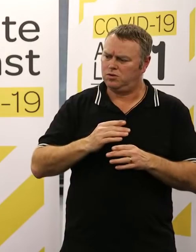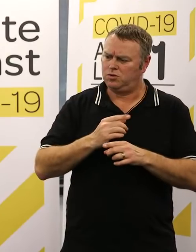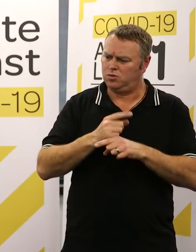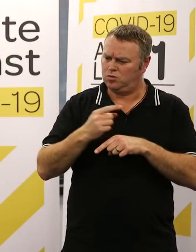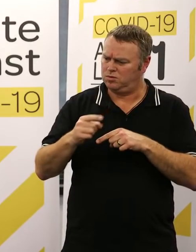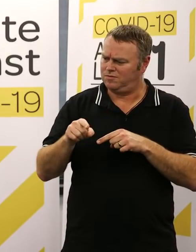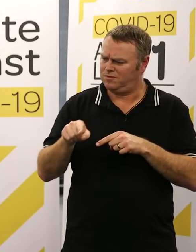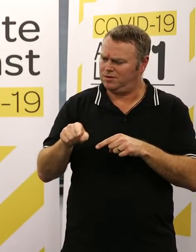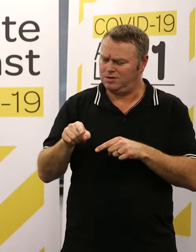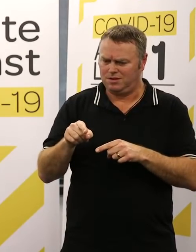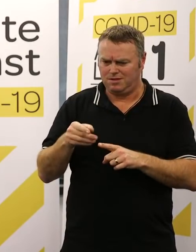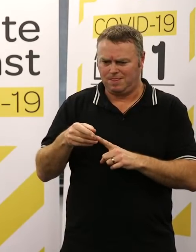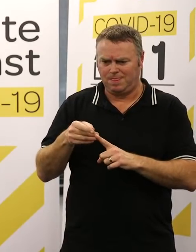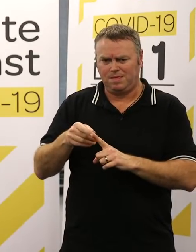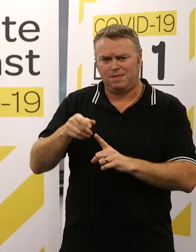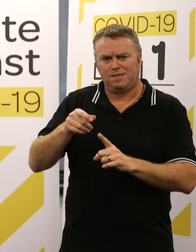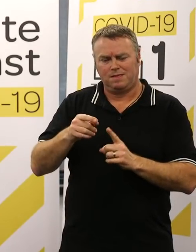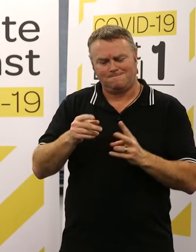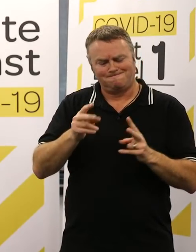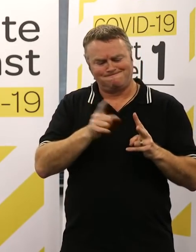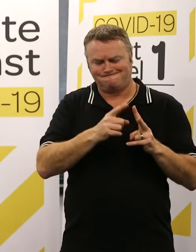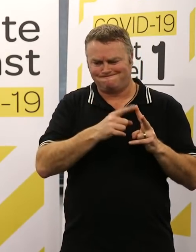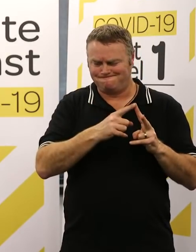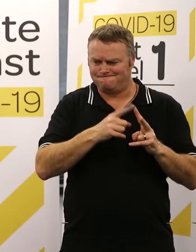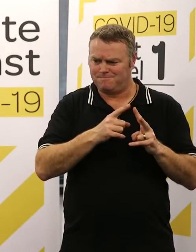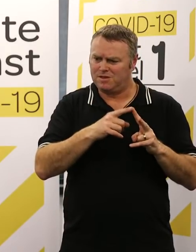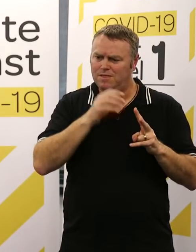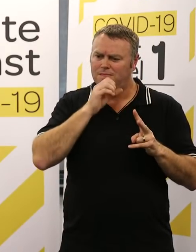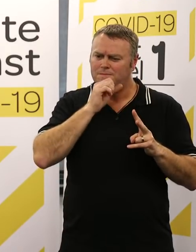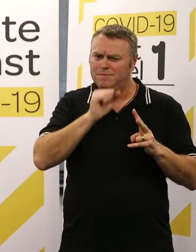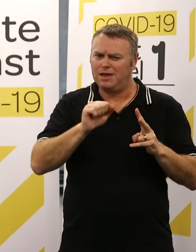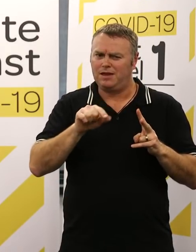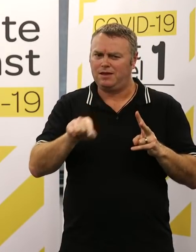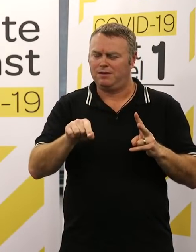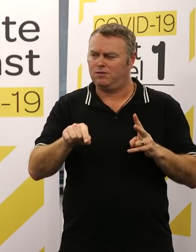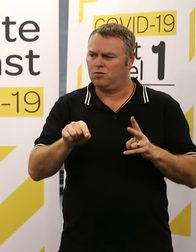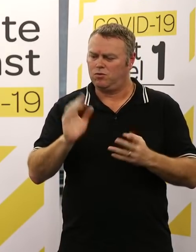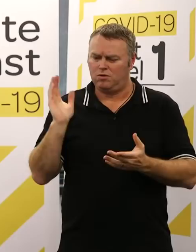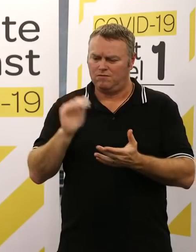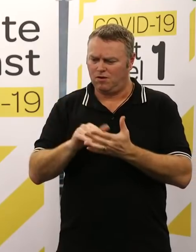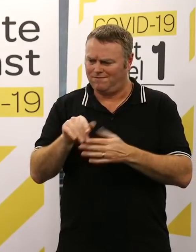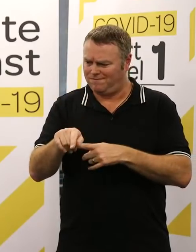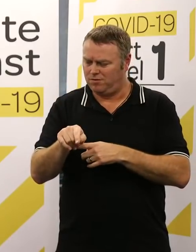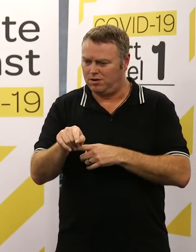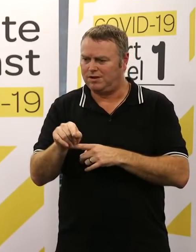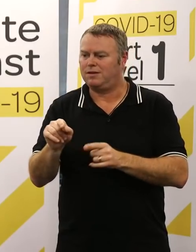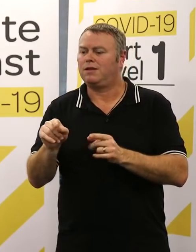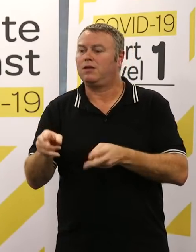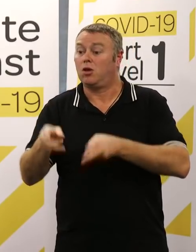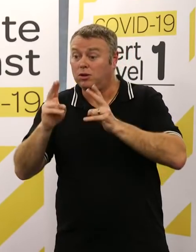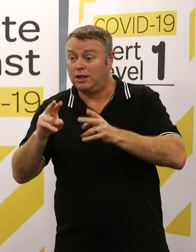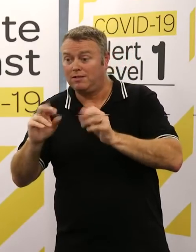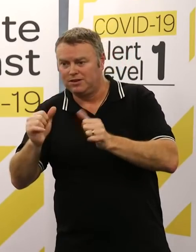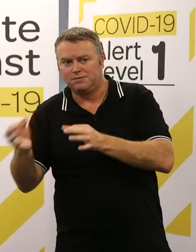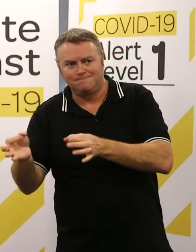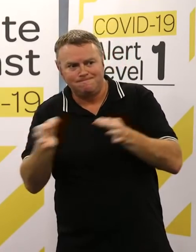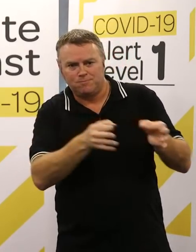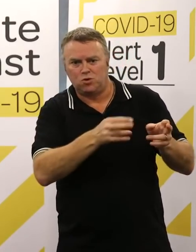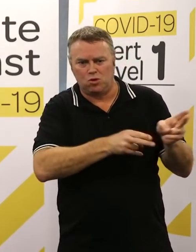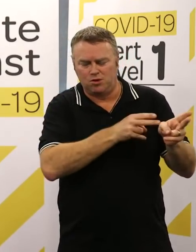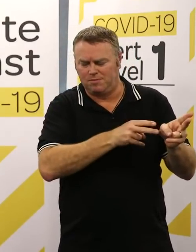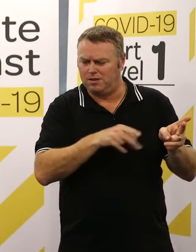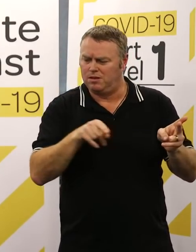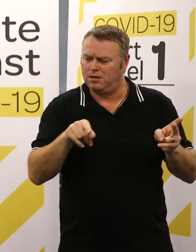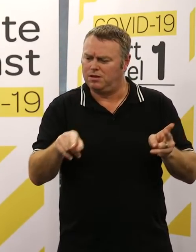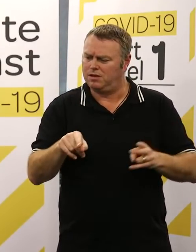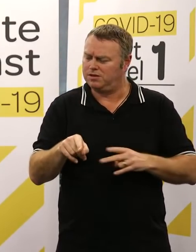managed isolation, where you're not supposed to have symptoms, to the hospital. So that's kind of the odd part of this, right? Look, I don't know, and I think, again, what I